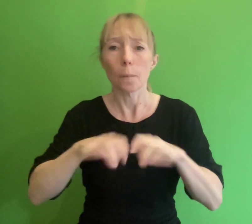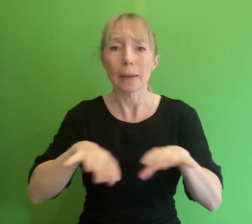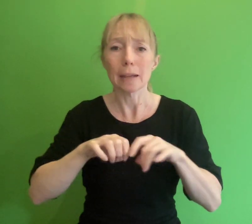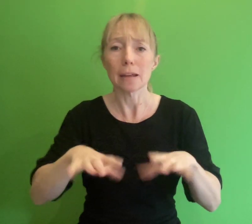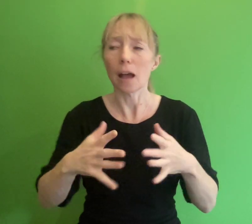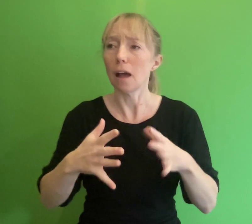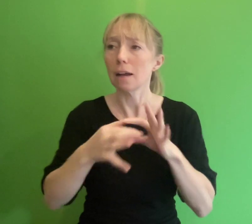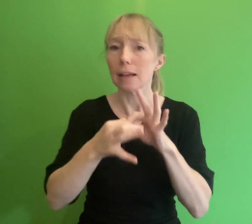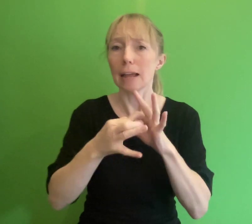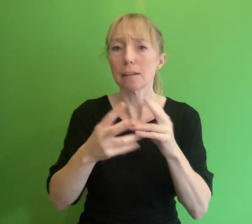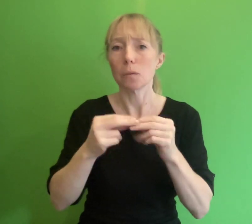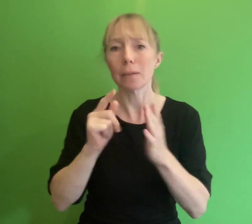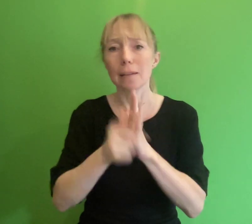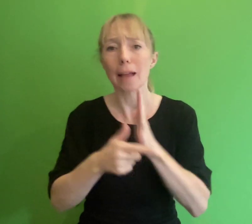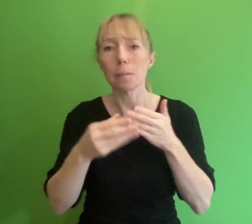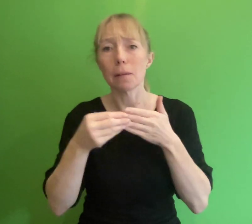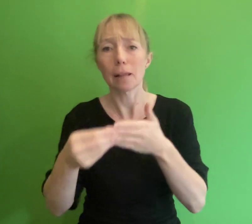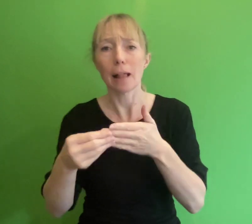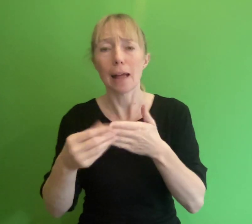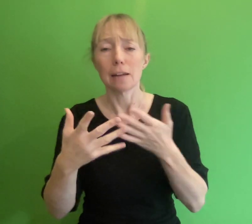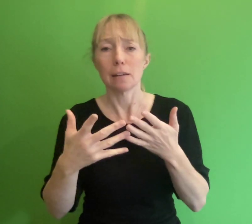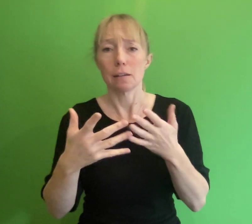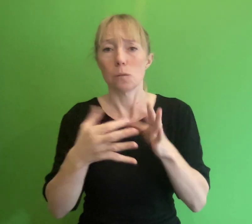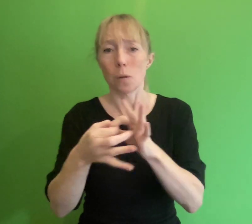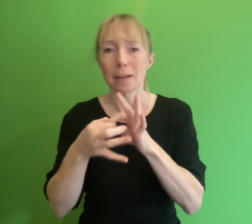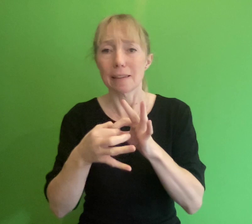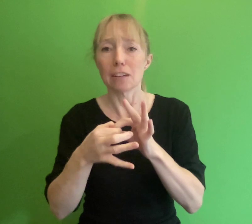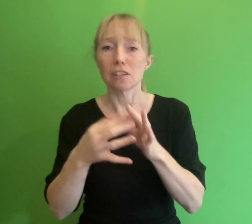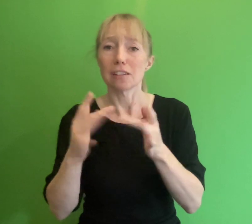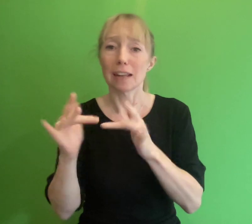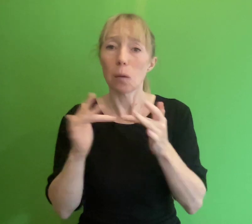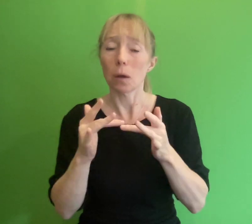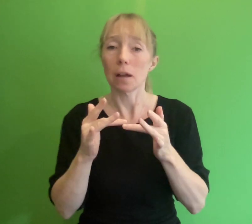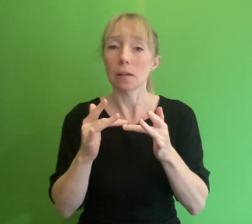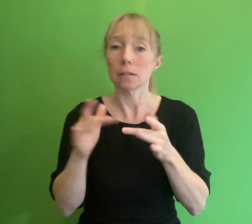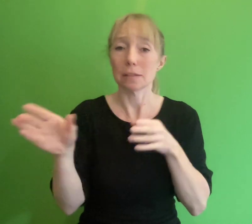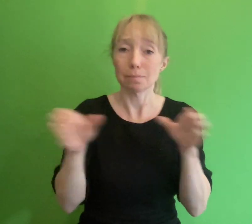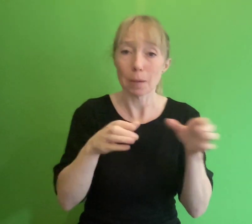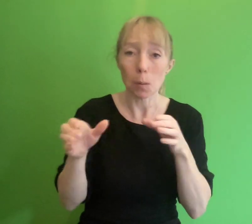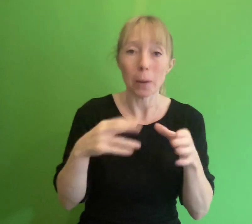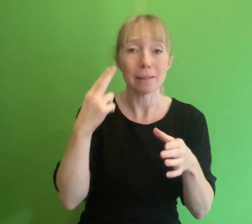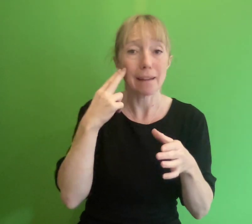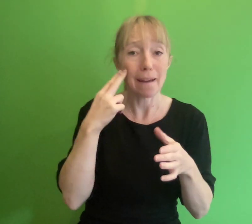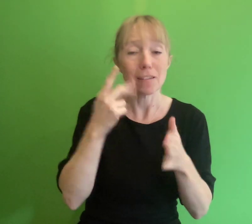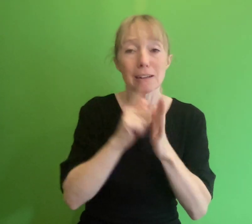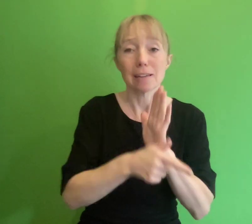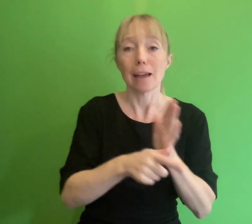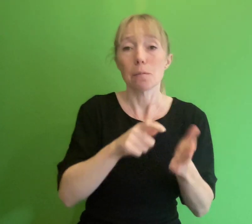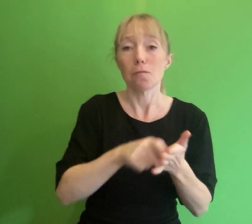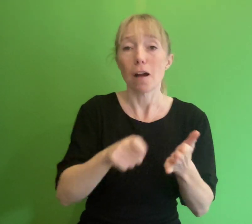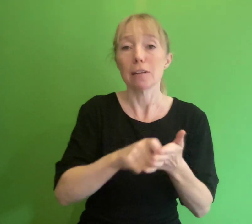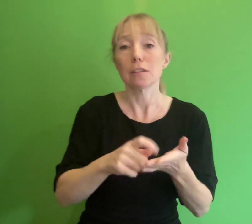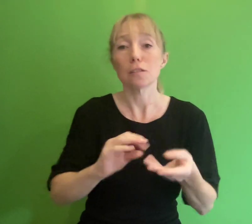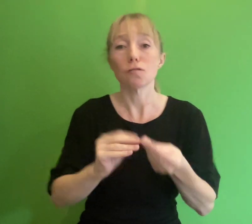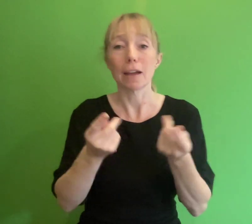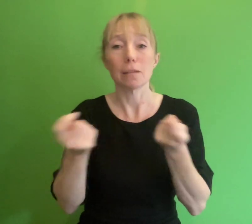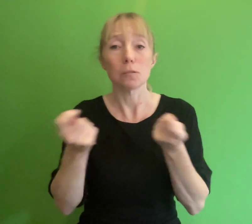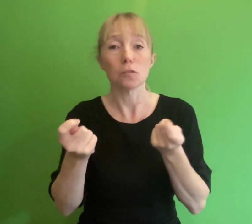disabled-led organisations and networks. Employ deaf and disabled writers and creative producers across your work